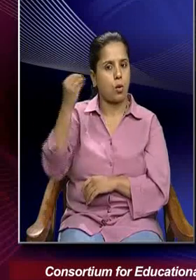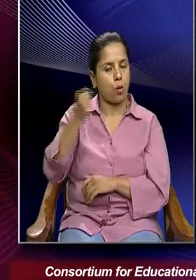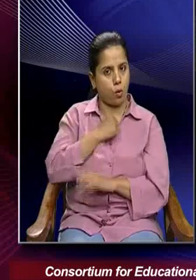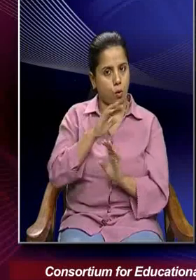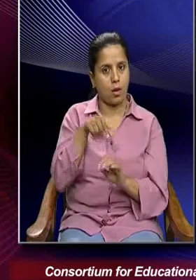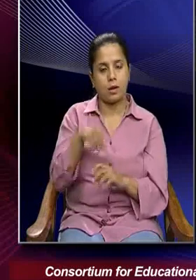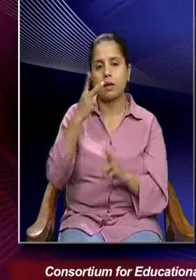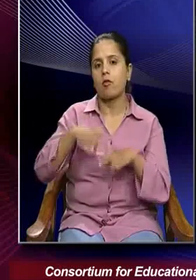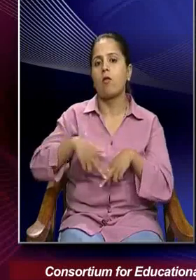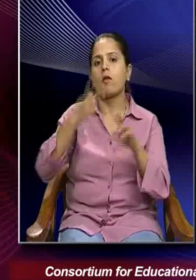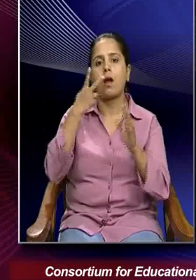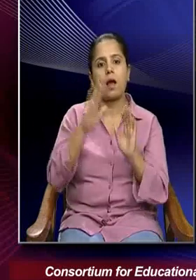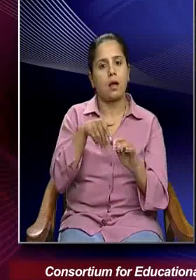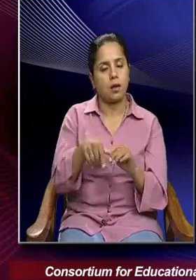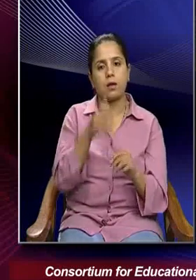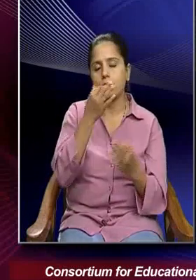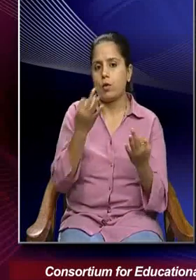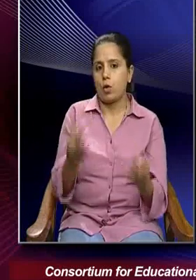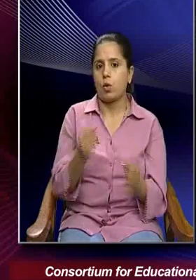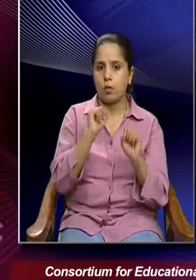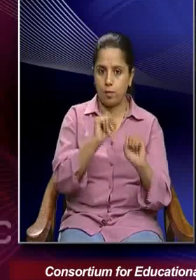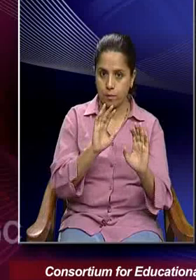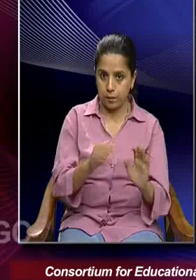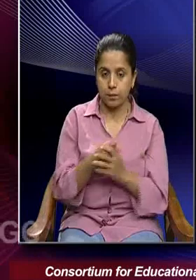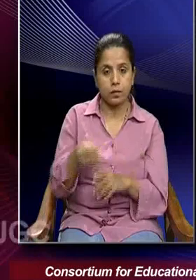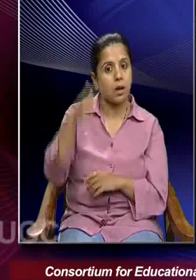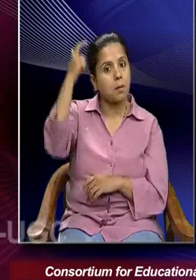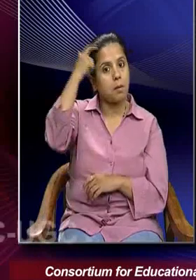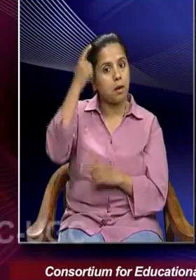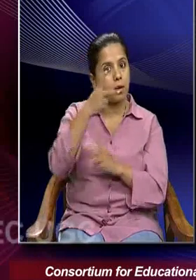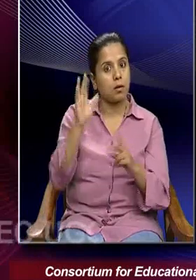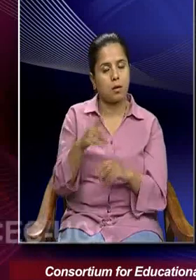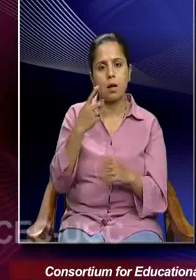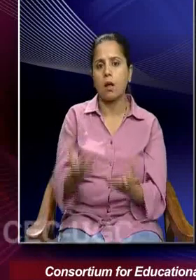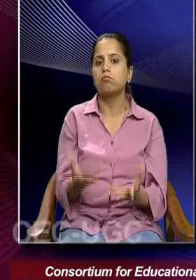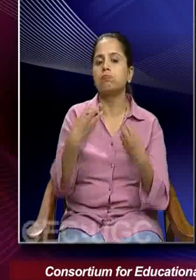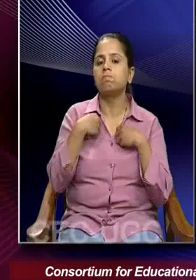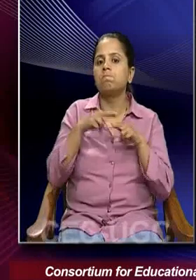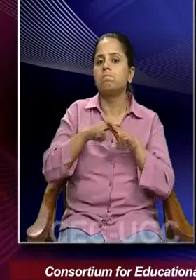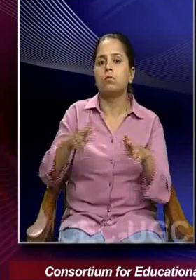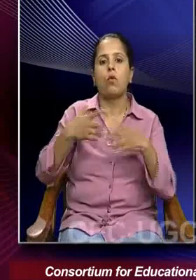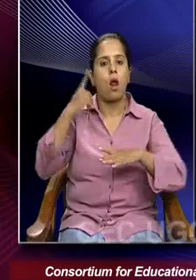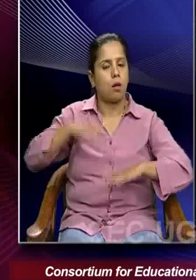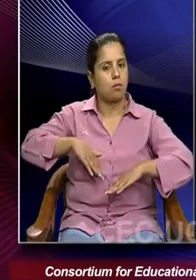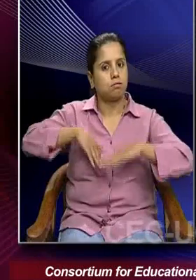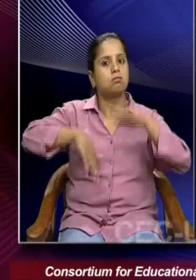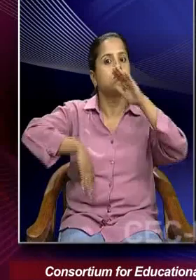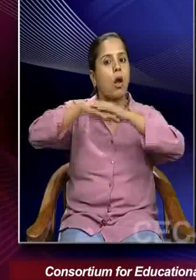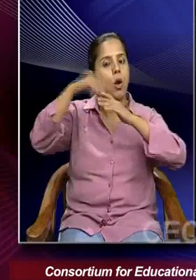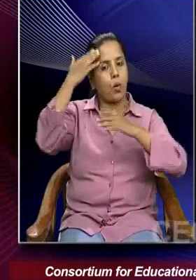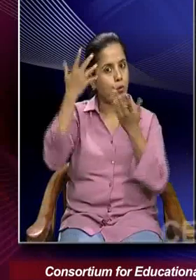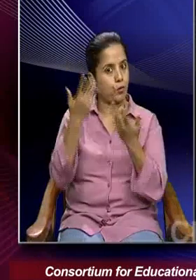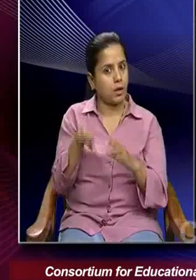this is the final step in yoga. Here the mind is completely absorbed in the object of